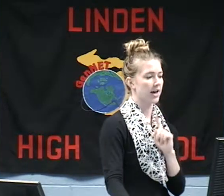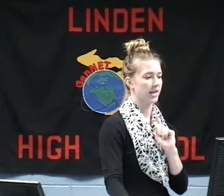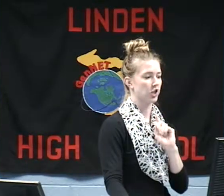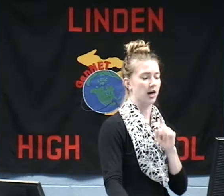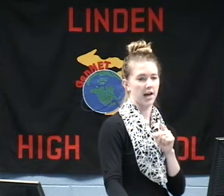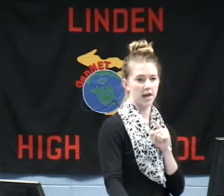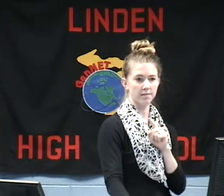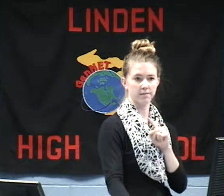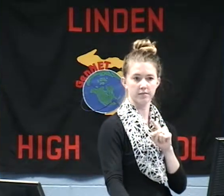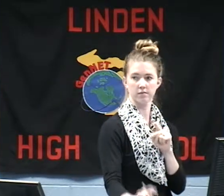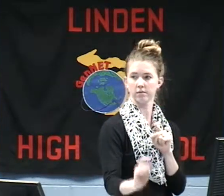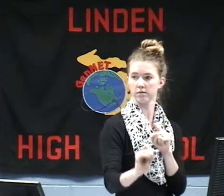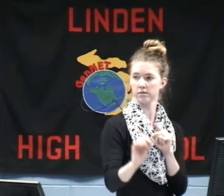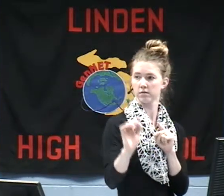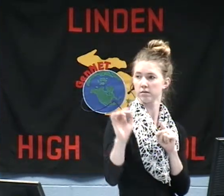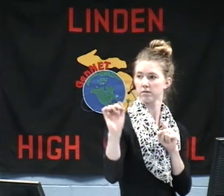and Sharday.